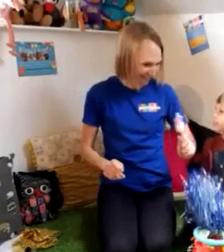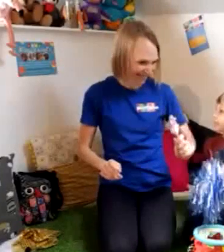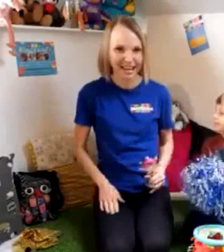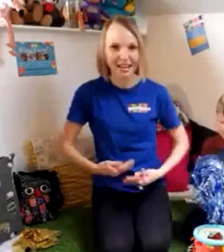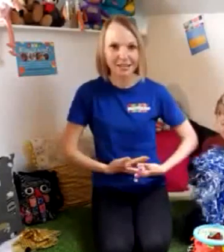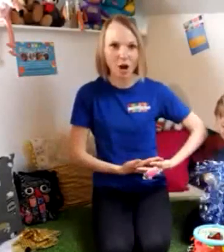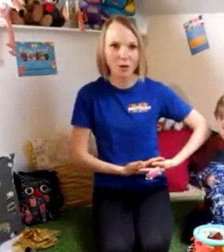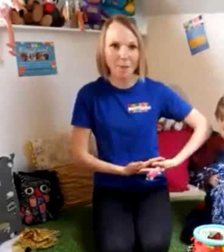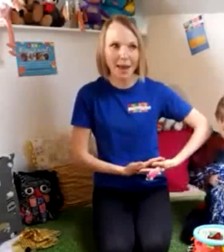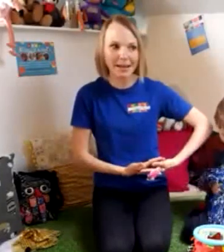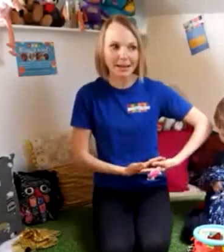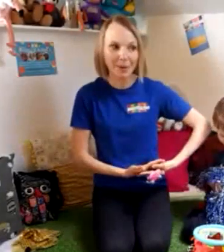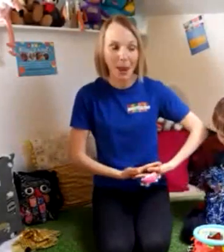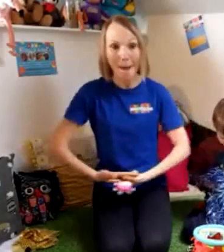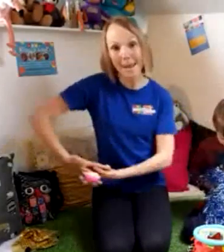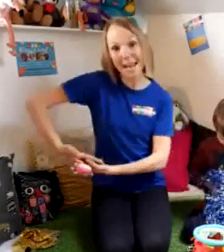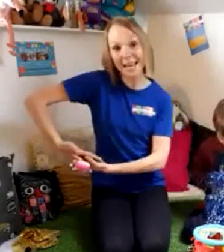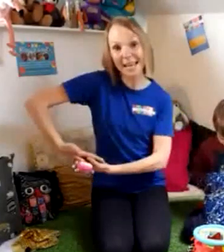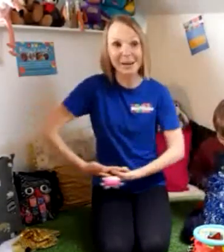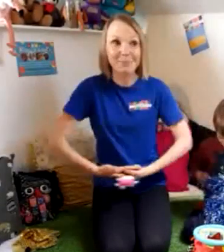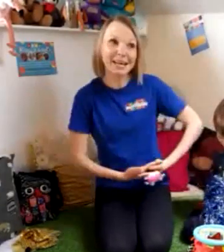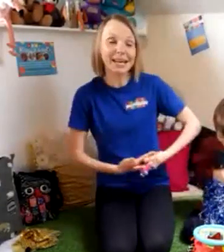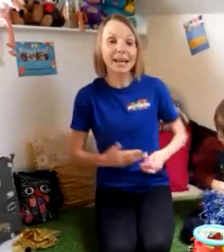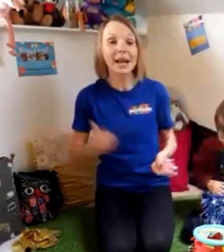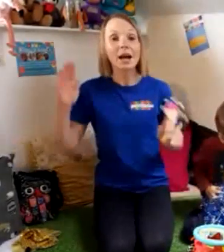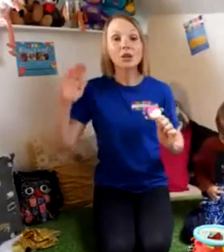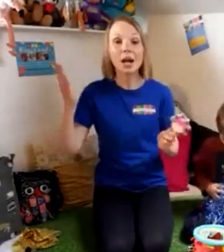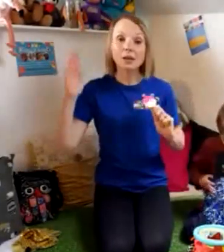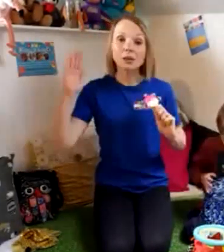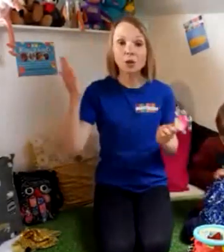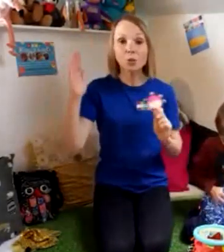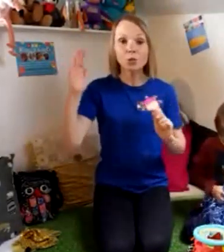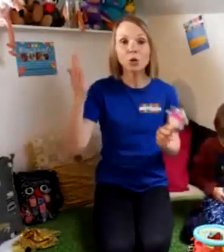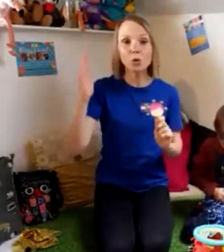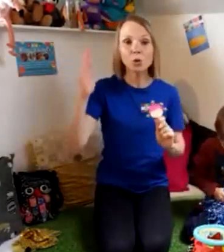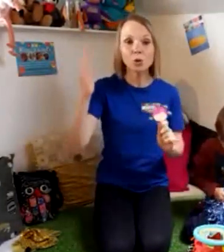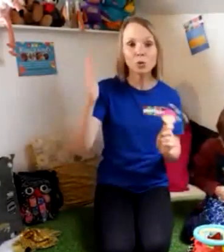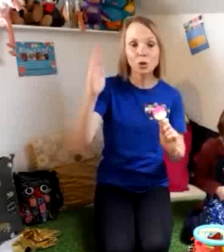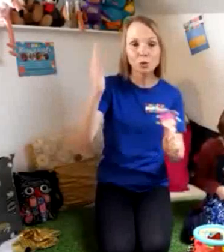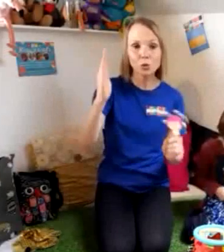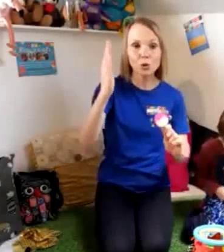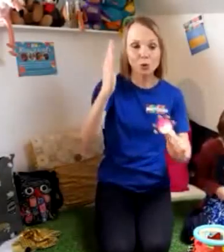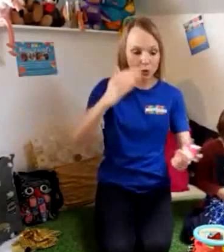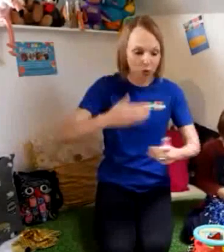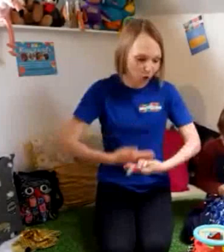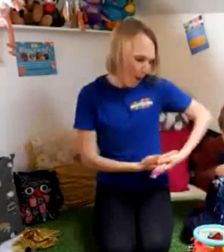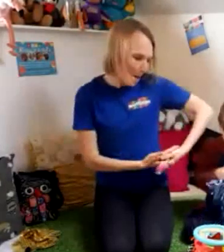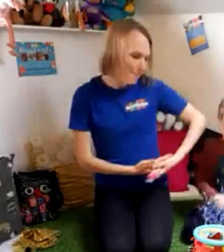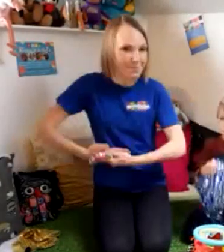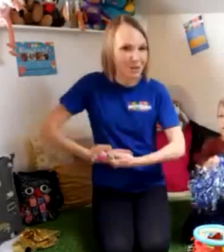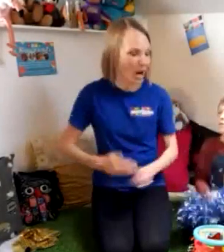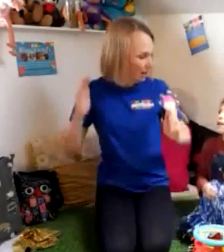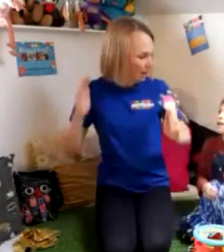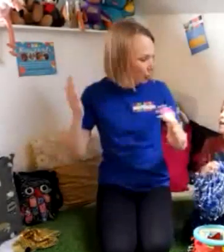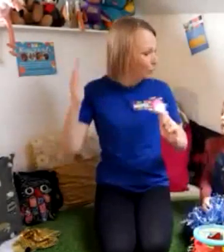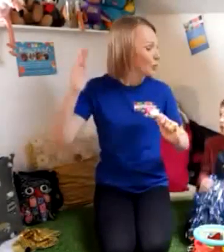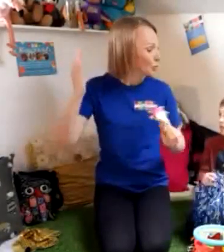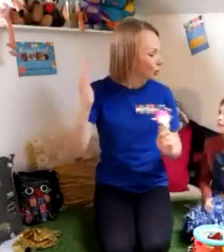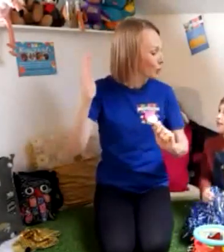Let's start off with our baby. Baby shark, do do do do do do do do. Baby shark, do do do